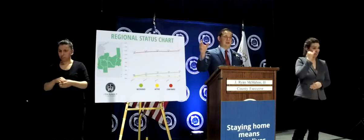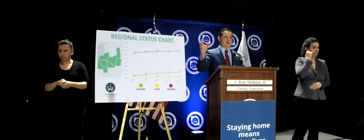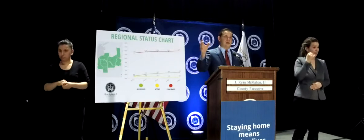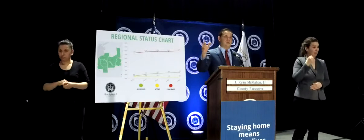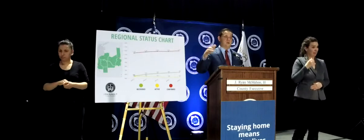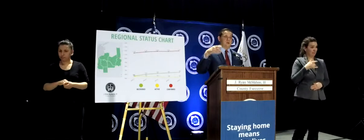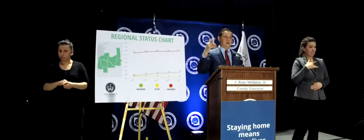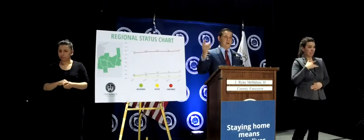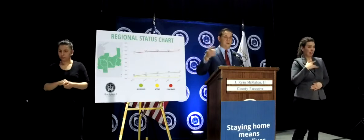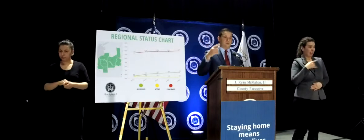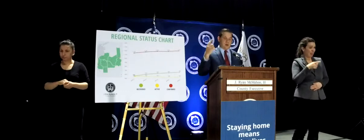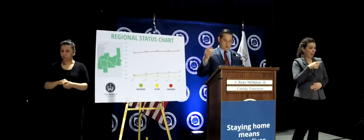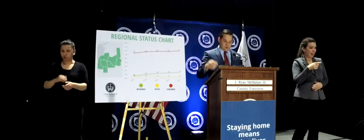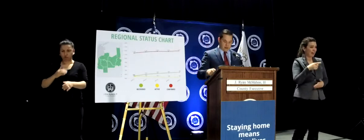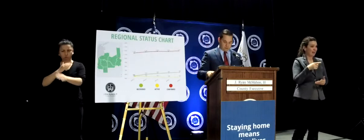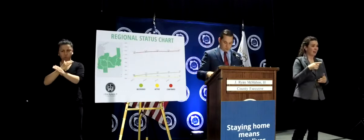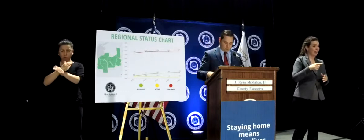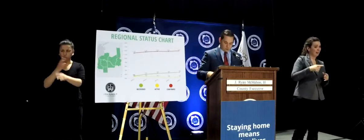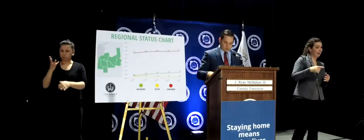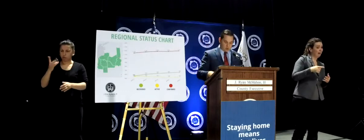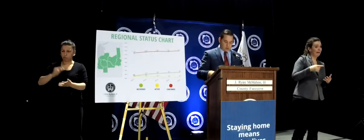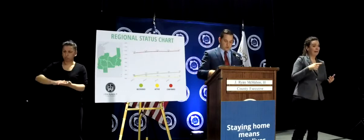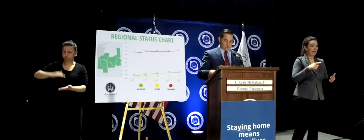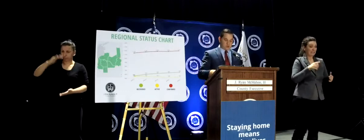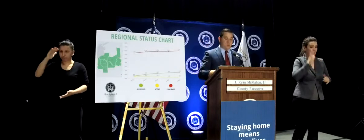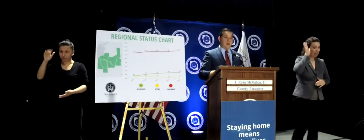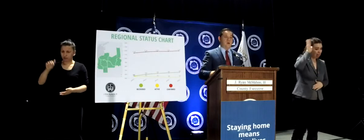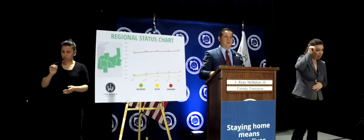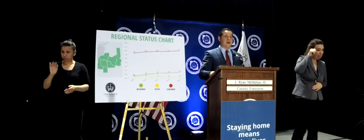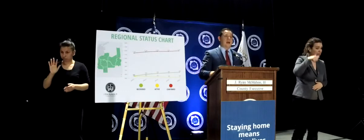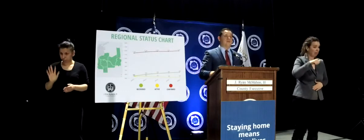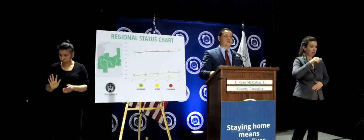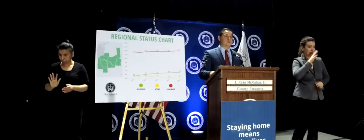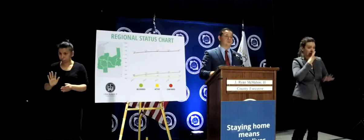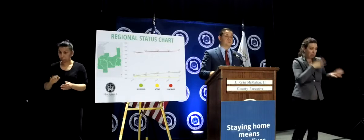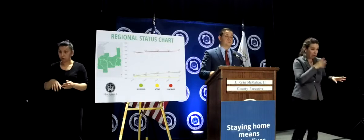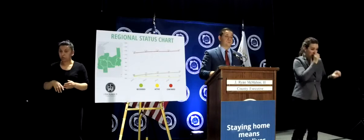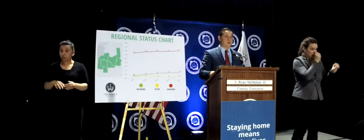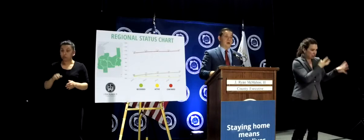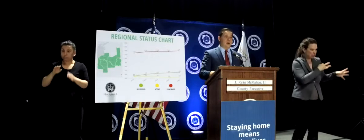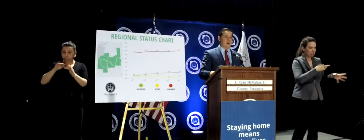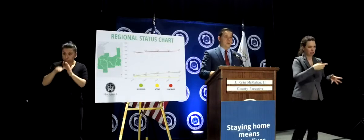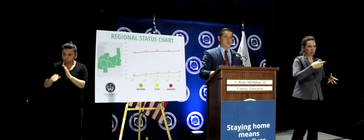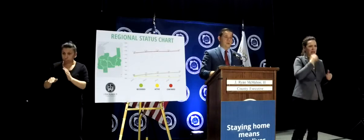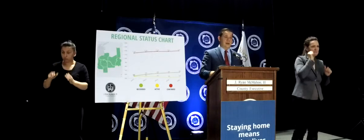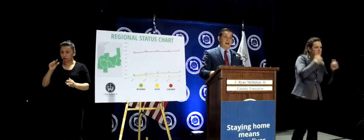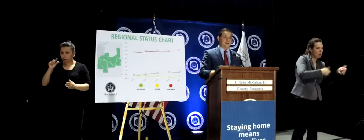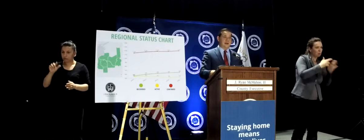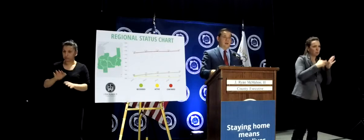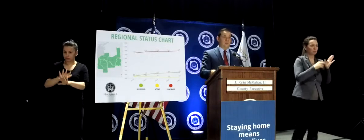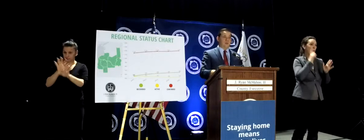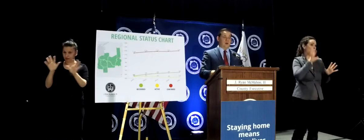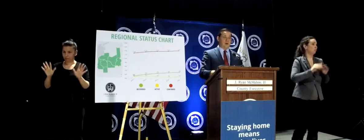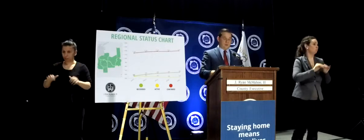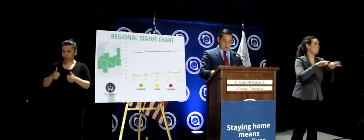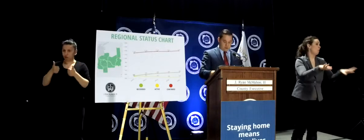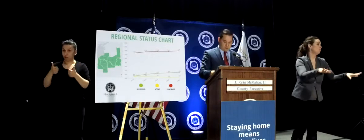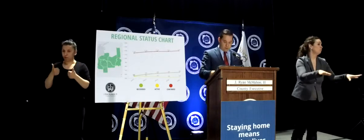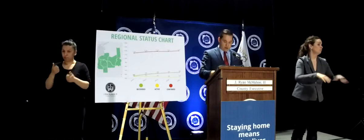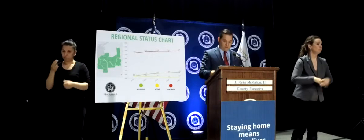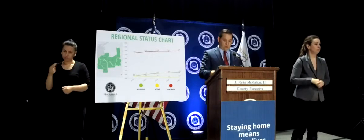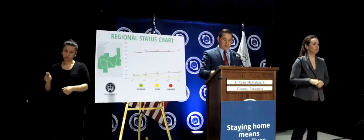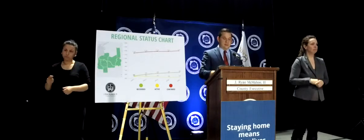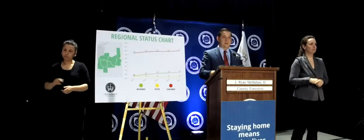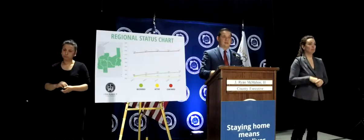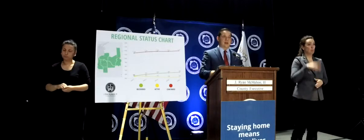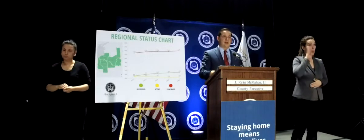contacts outside of your household, and the spread could be that much worse. So just by going by averages, we knocked it down